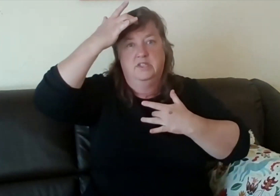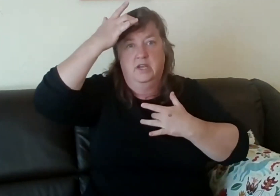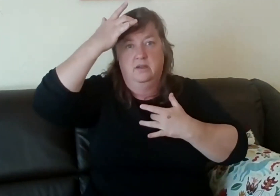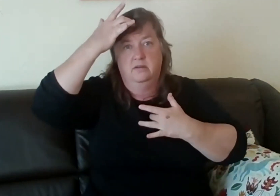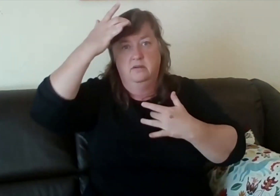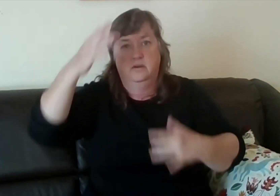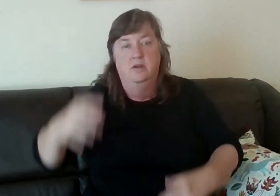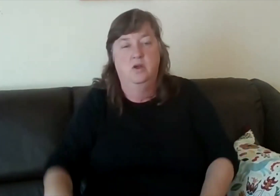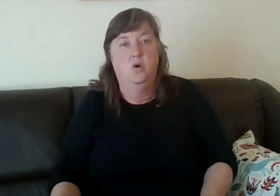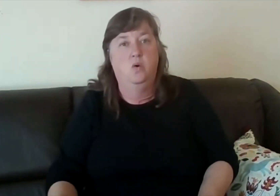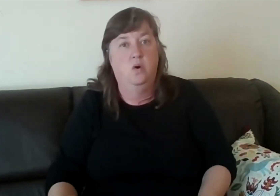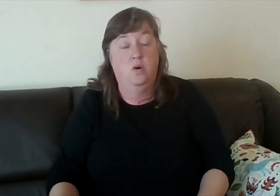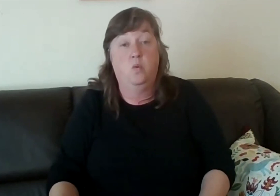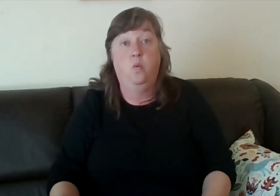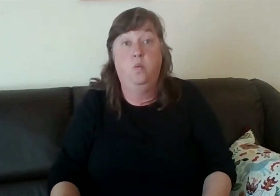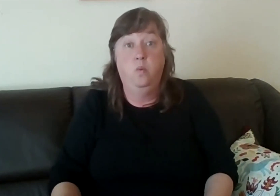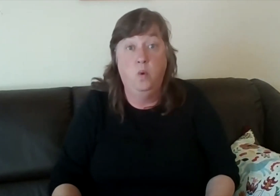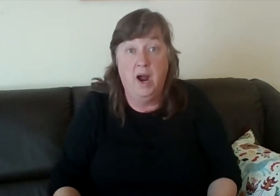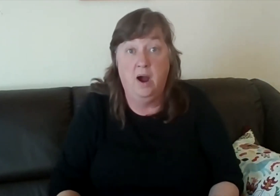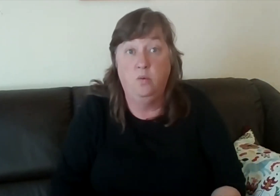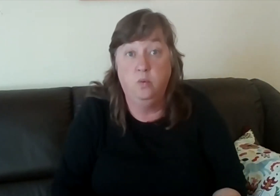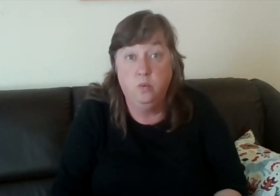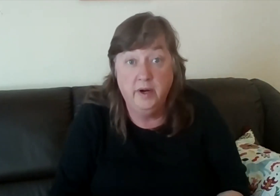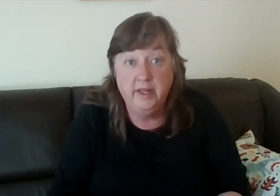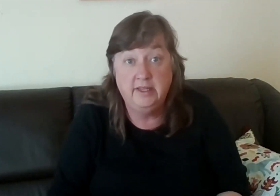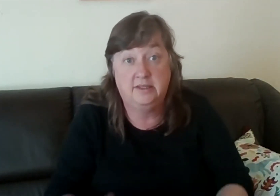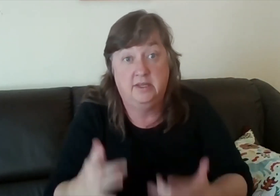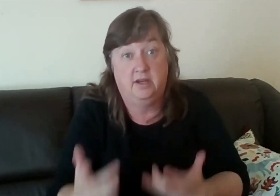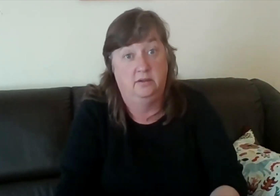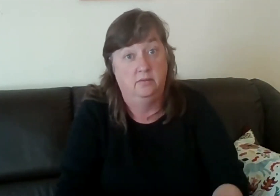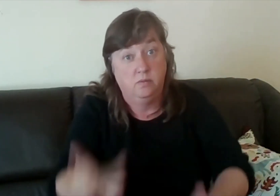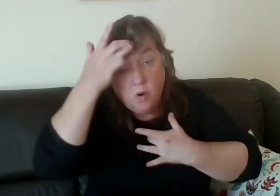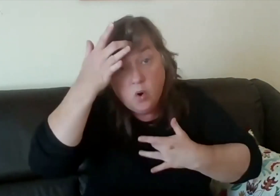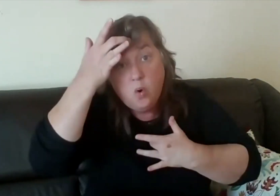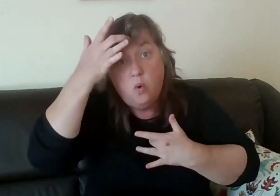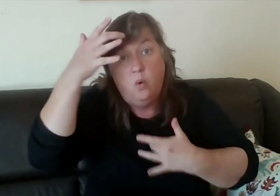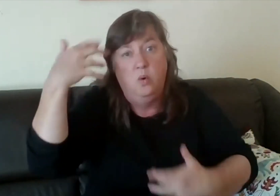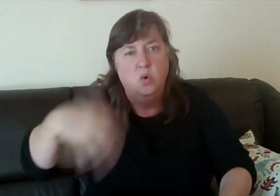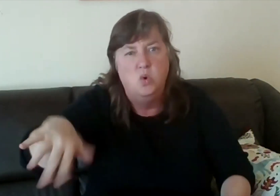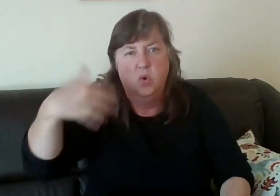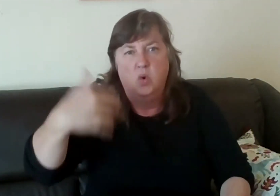Sick. Or wow, really sick. Oh.